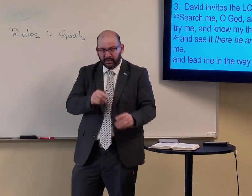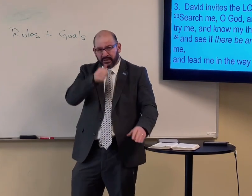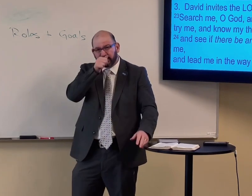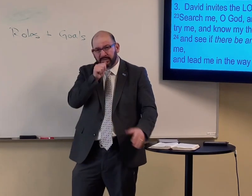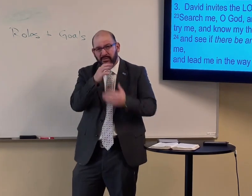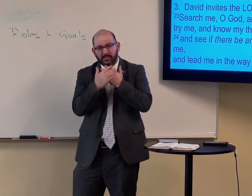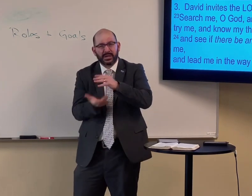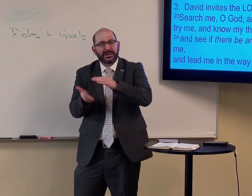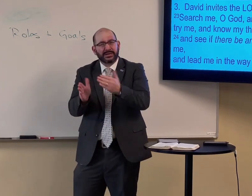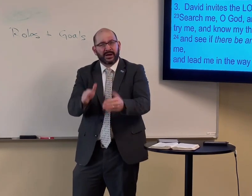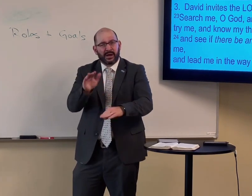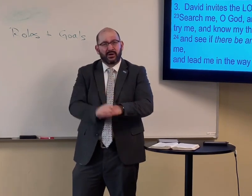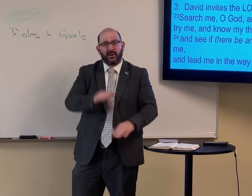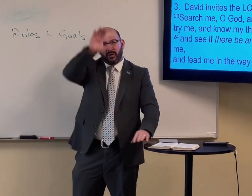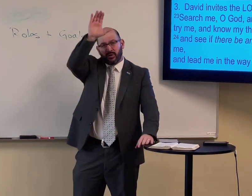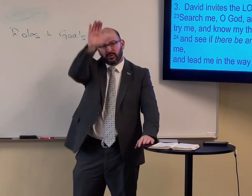And hell is a real place of suffering.